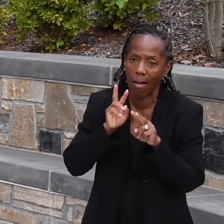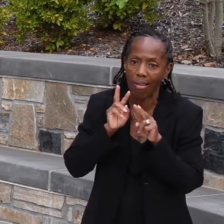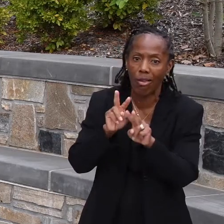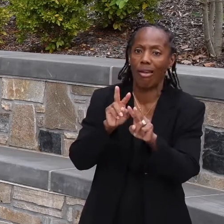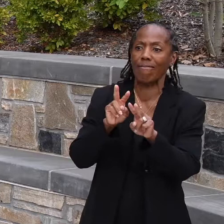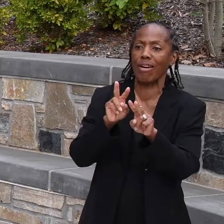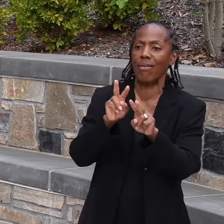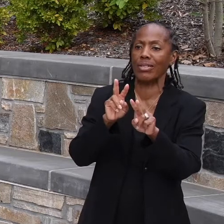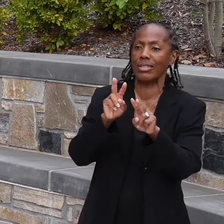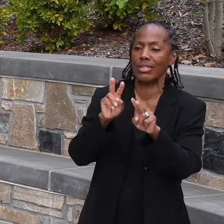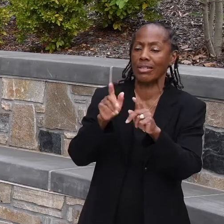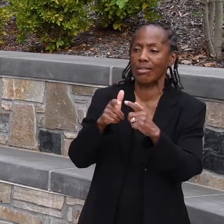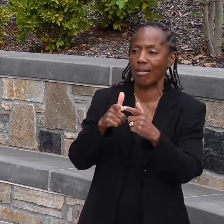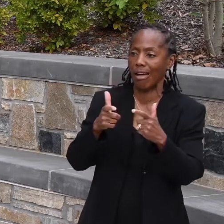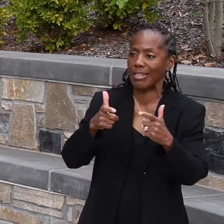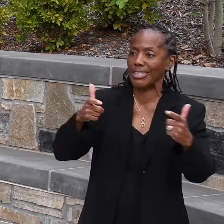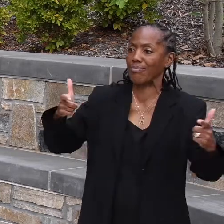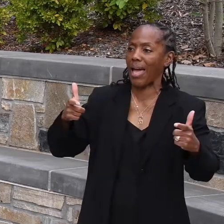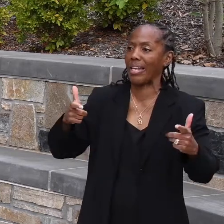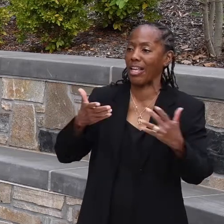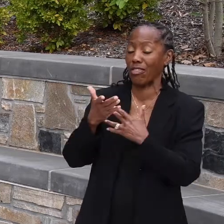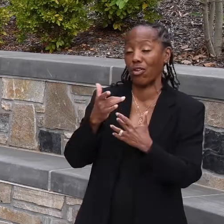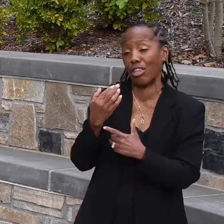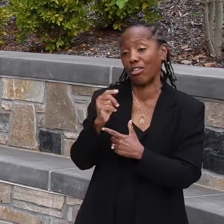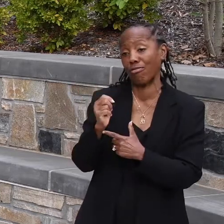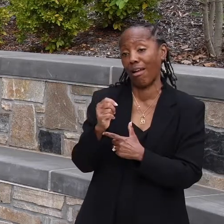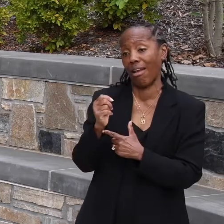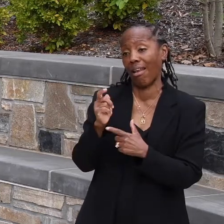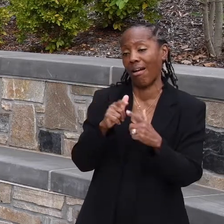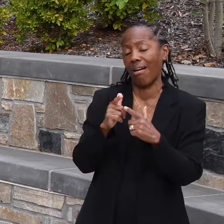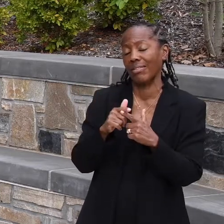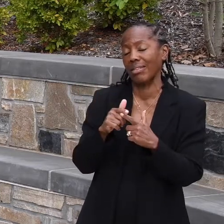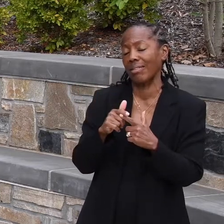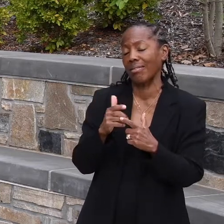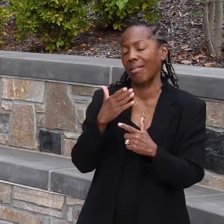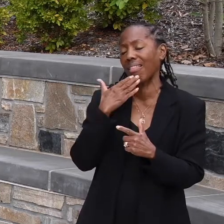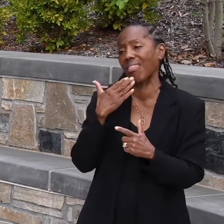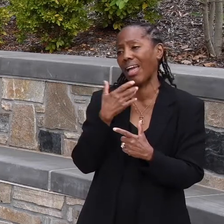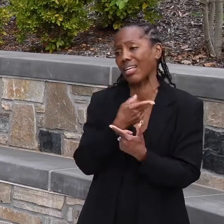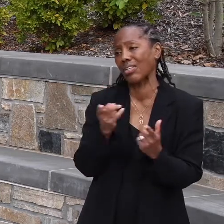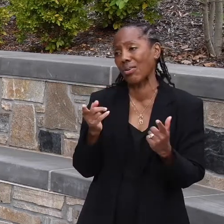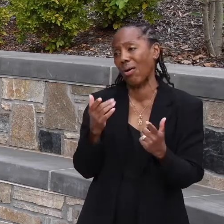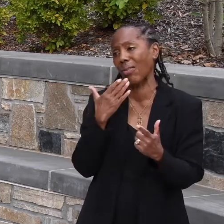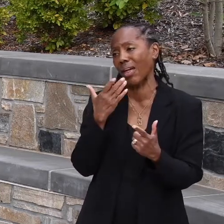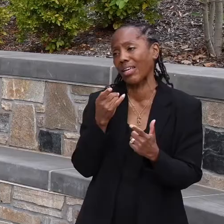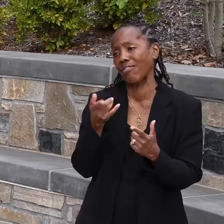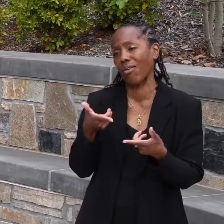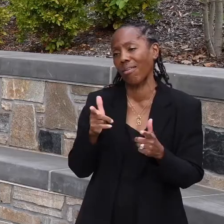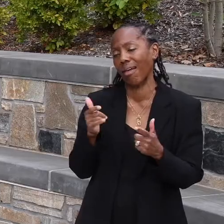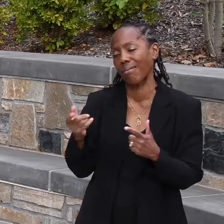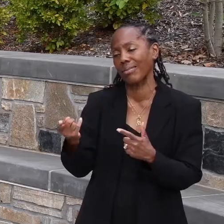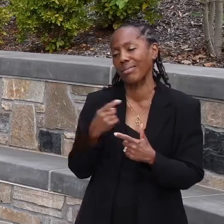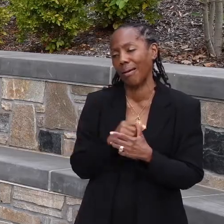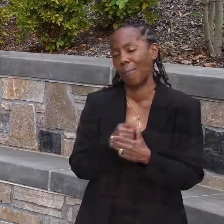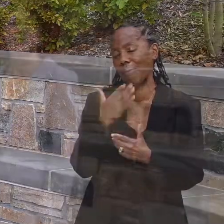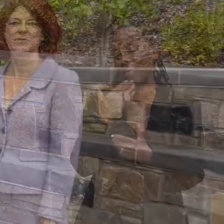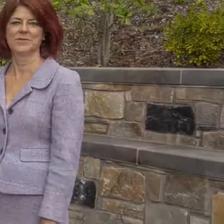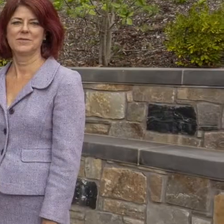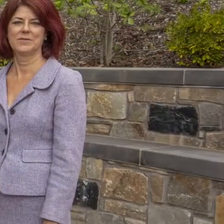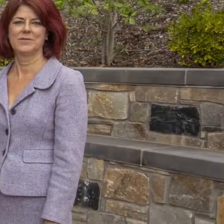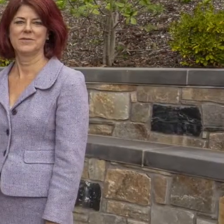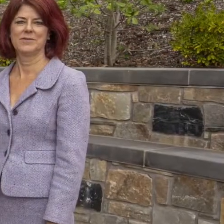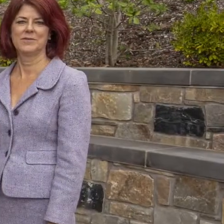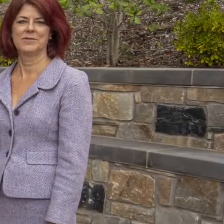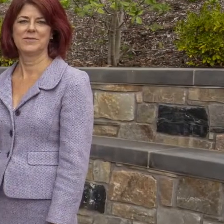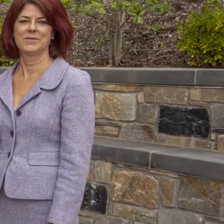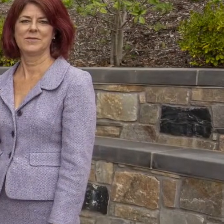to expanding through this grant, and we are so thankful. Thank you very much for having us.